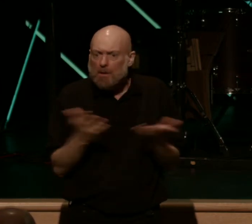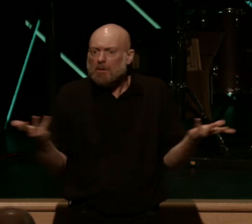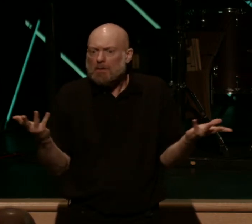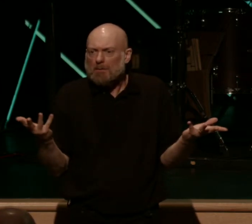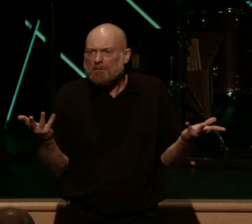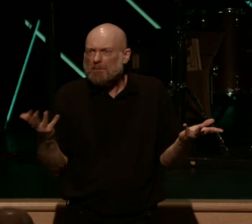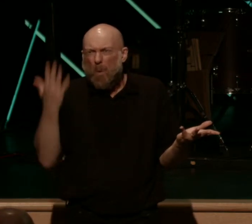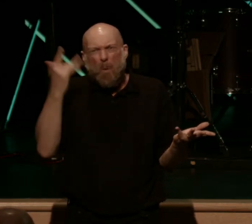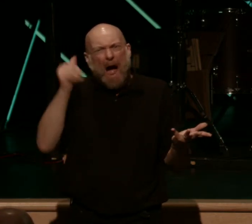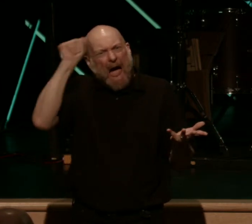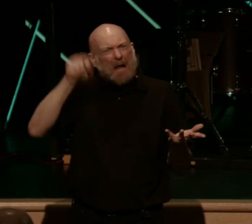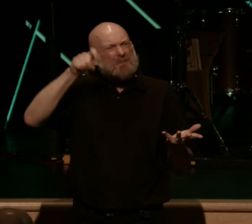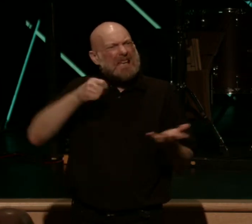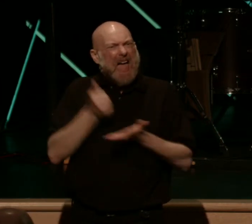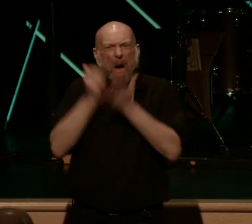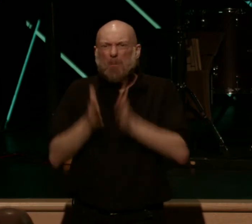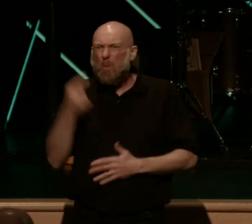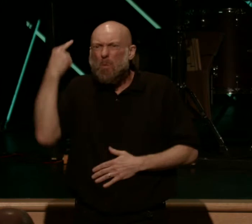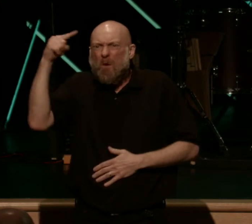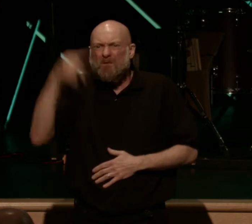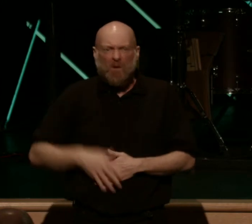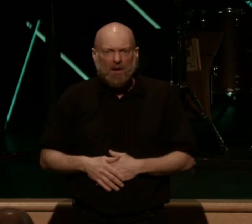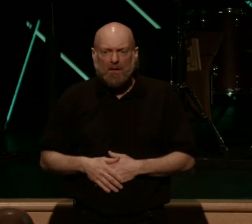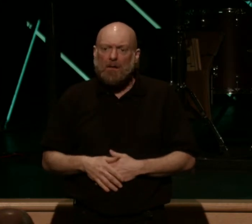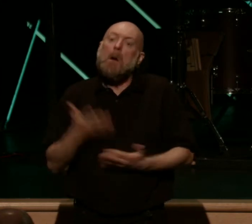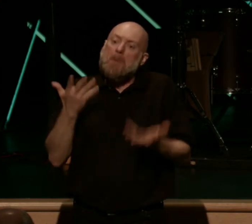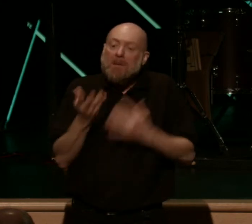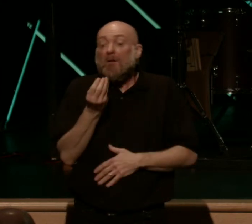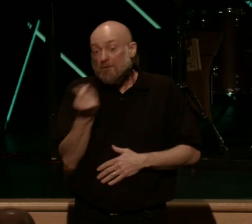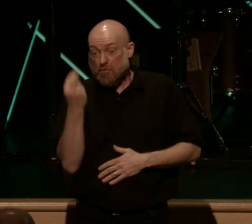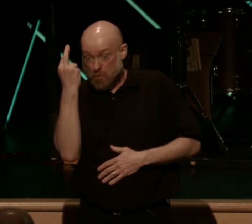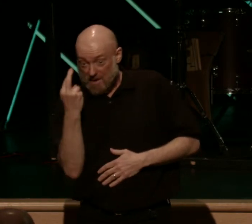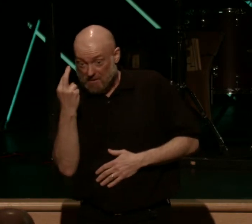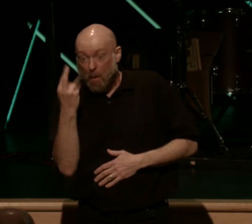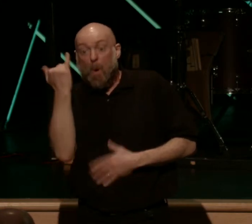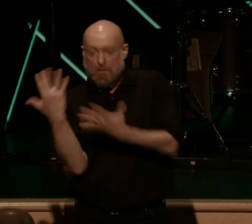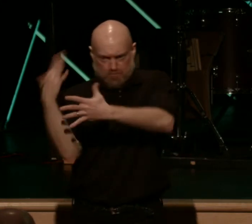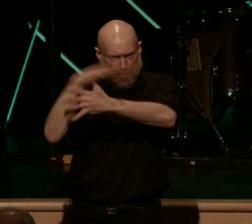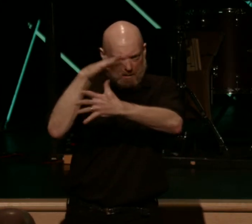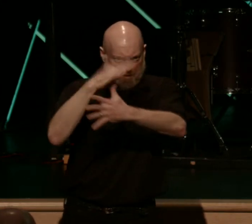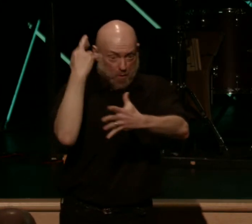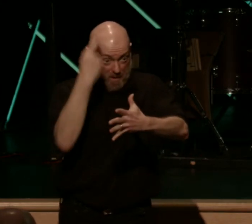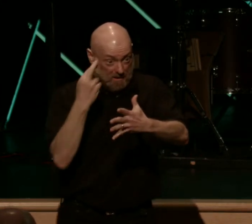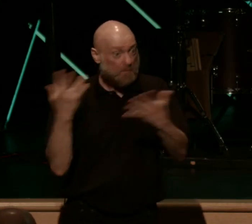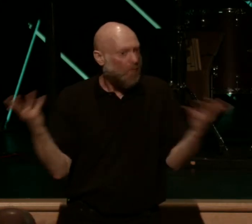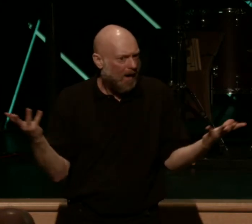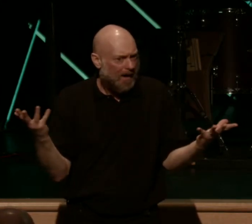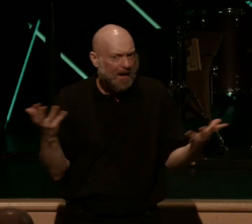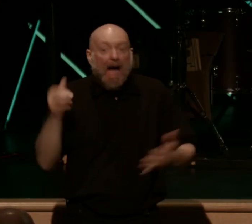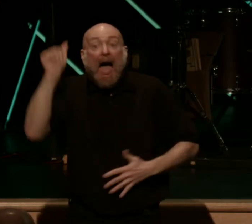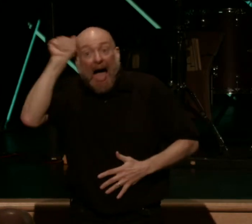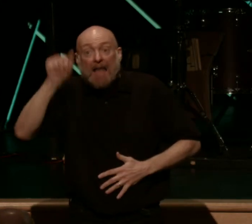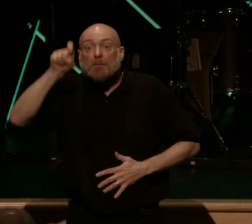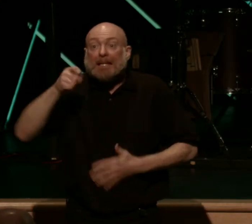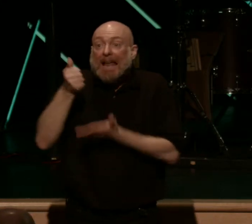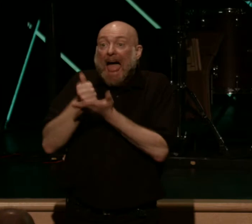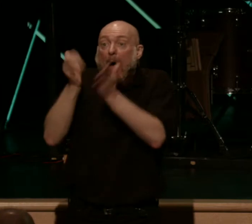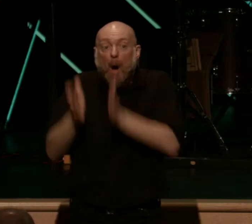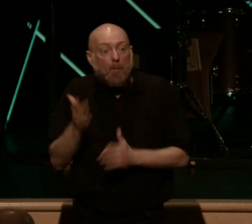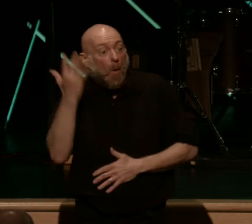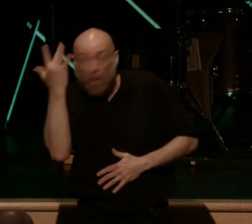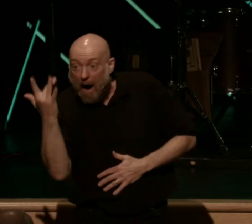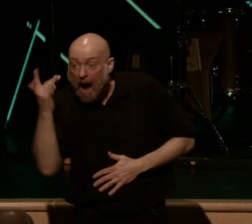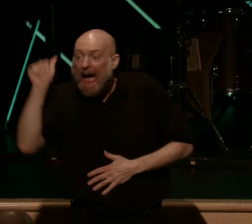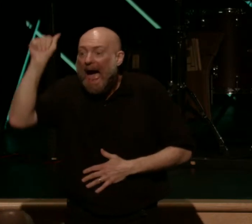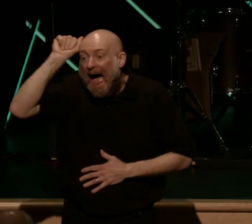need a helper? Well, there's probably a few reasons, but here's why primarily. Adam needed a helper